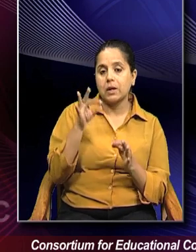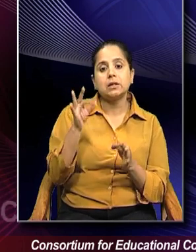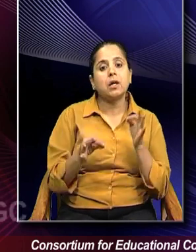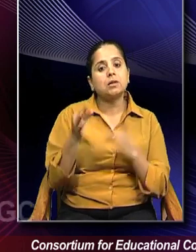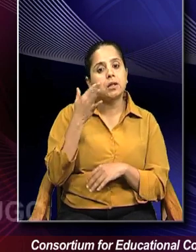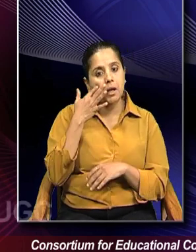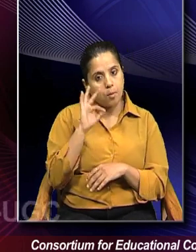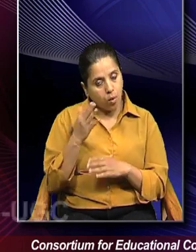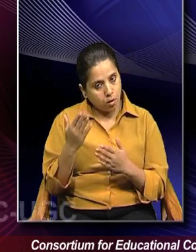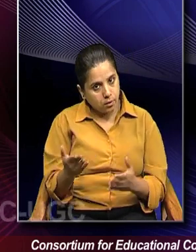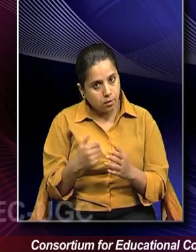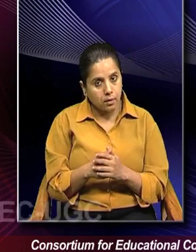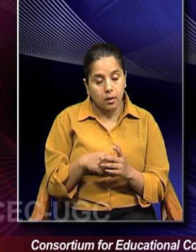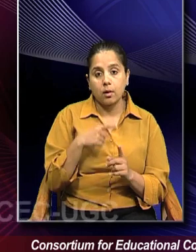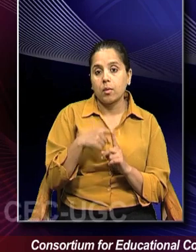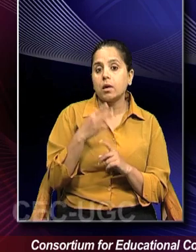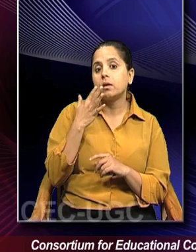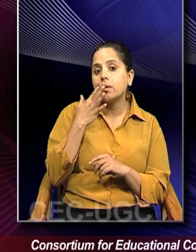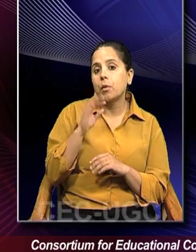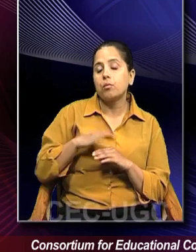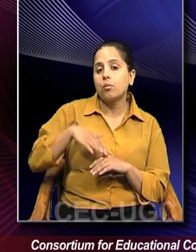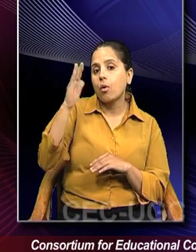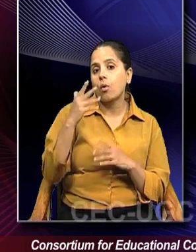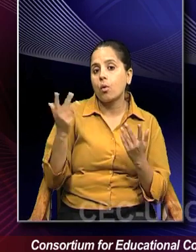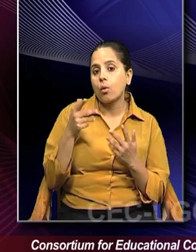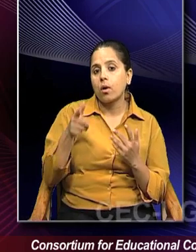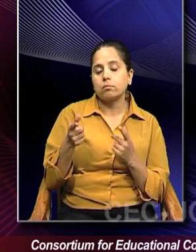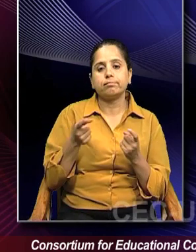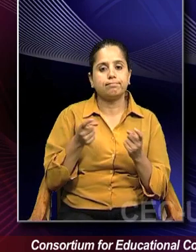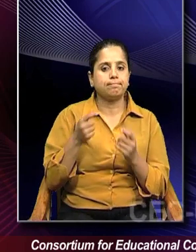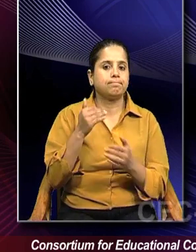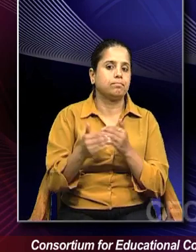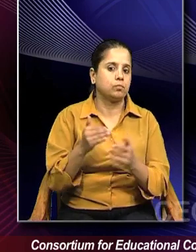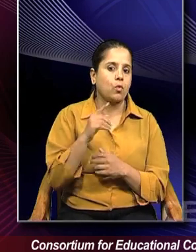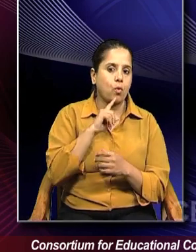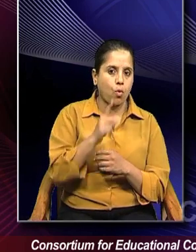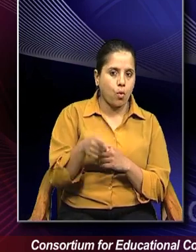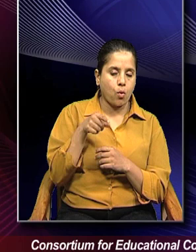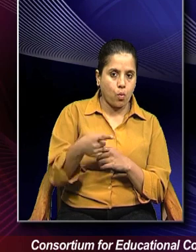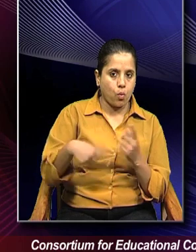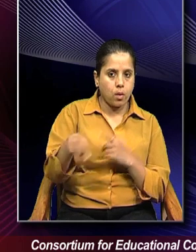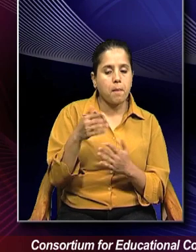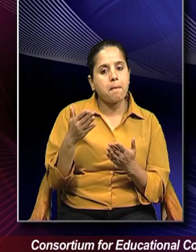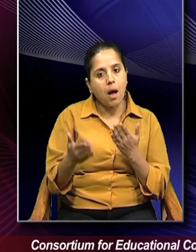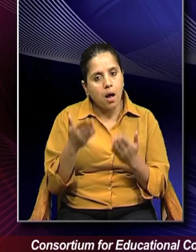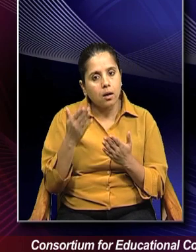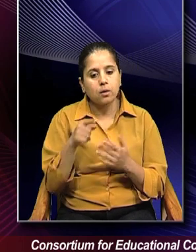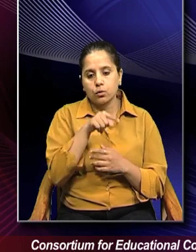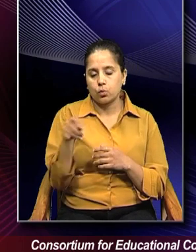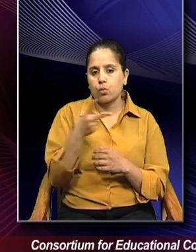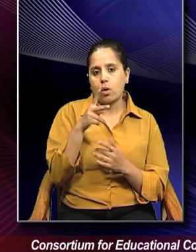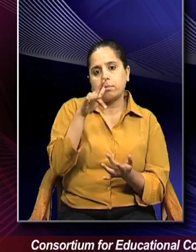is important, and most important is maintaining order, maintaining balance between the